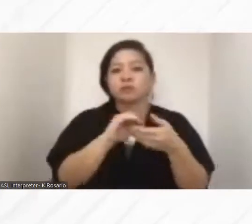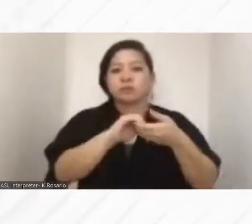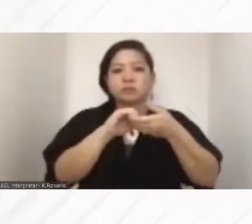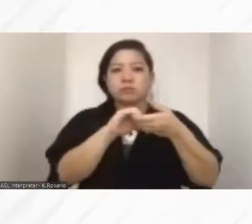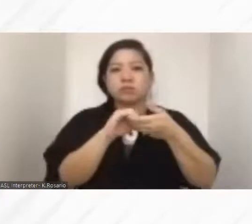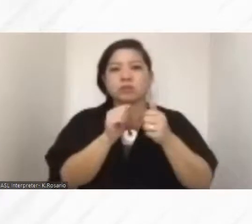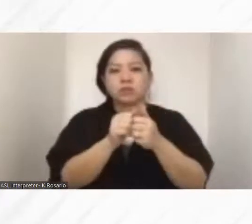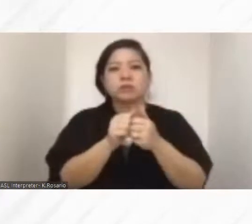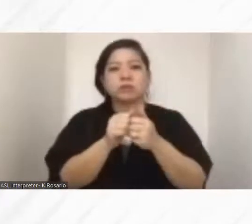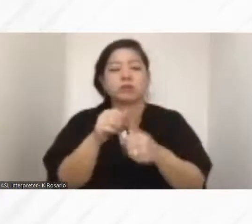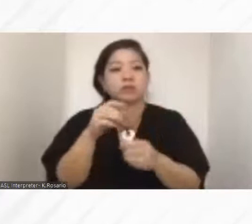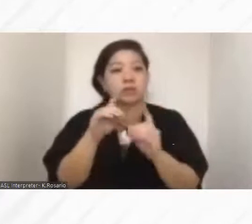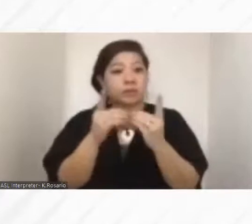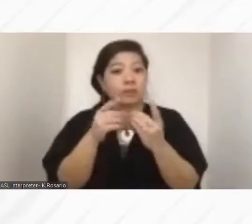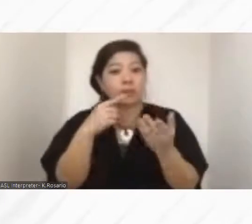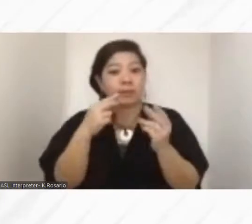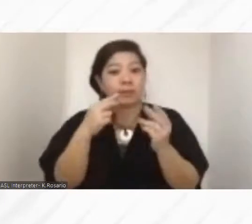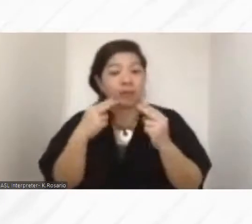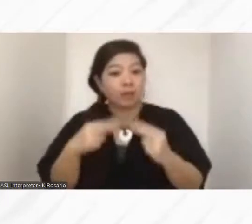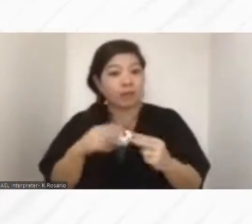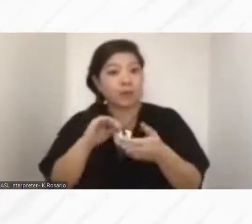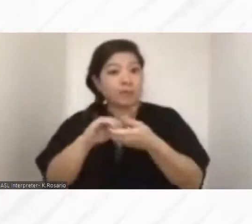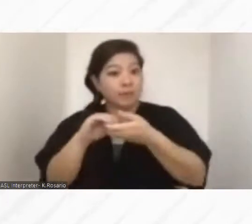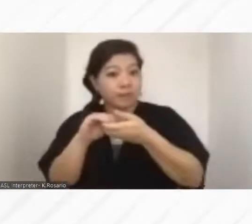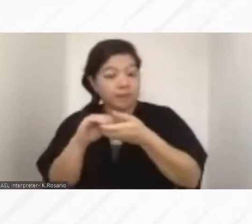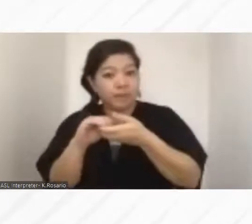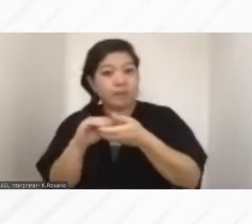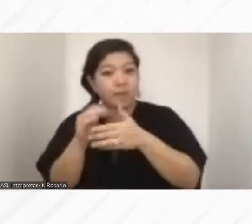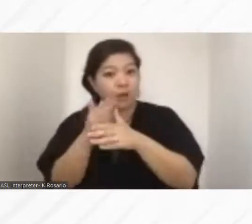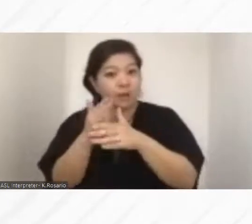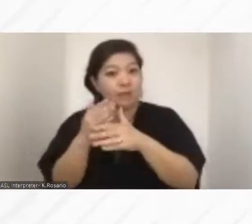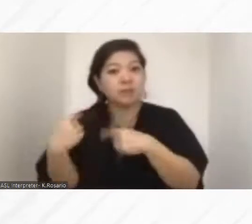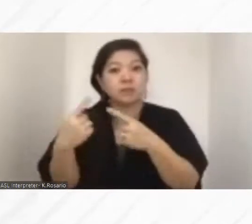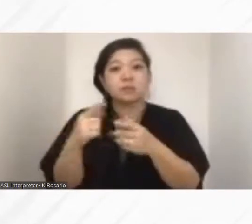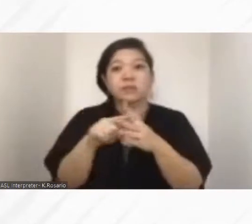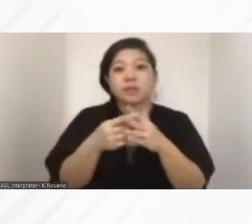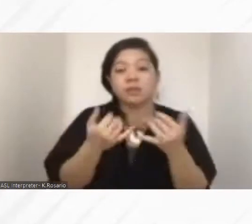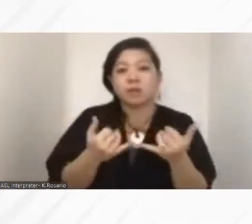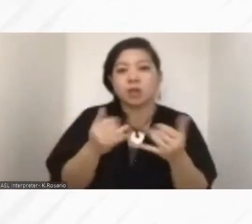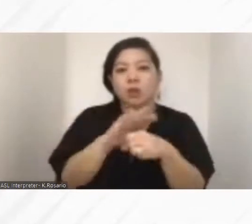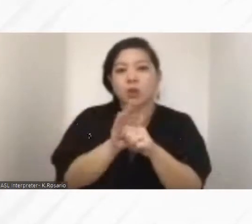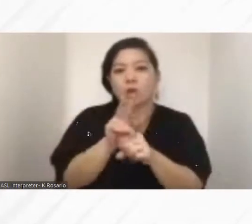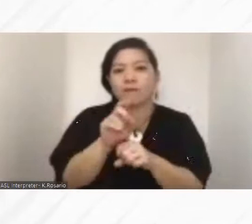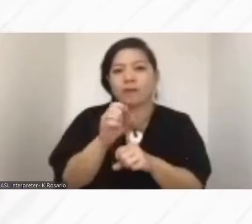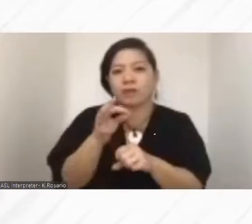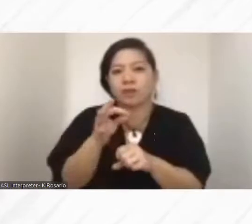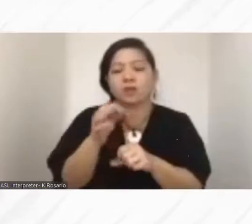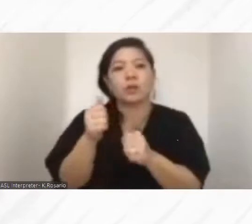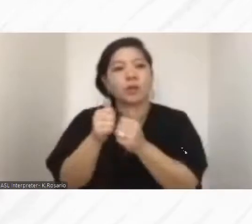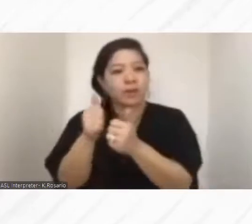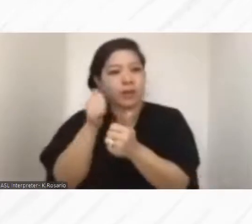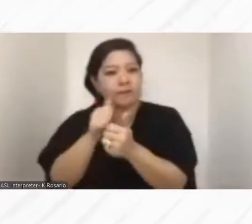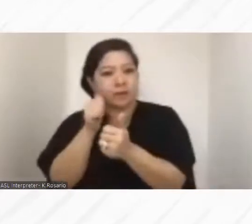Health has been our partner since the beginning of COVID. We're with them every day,